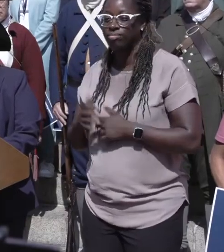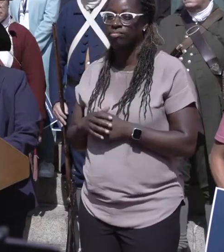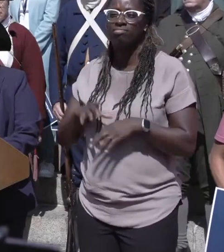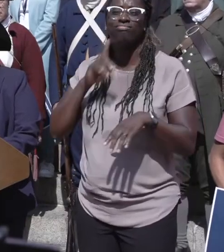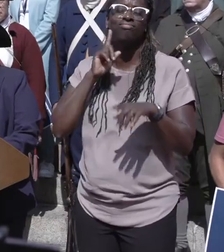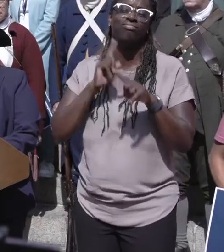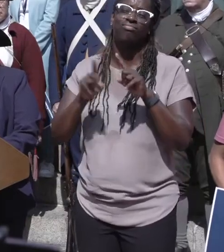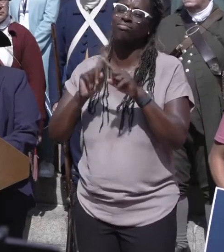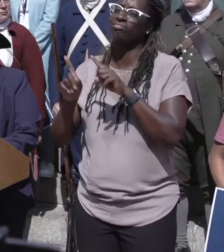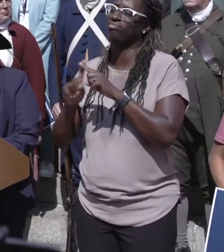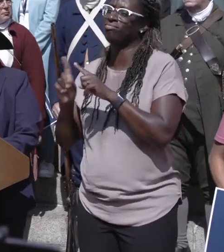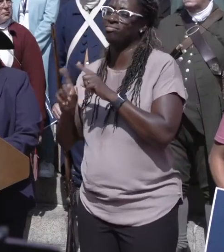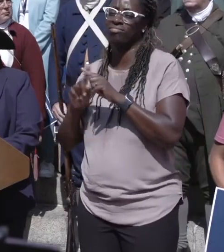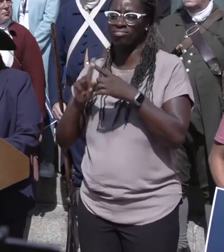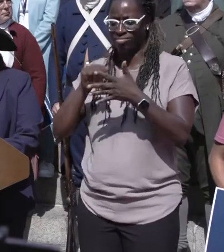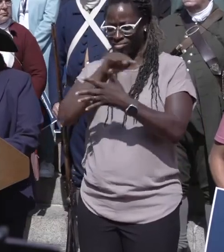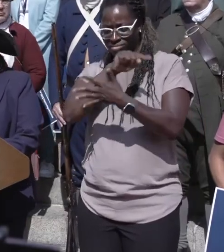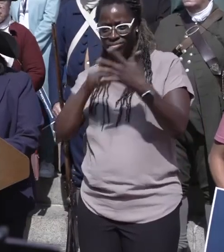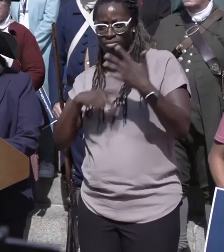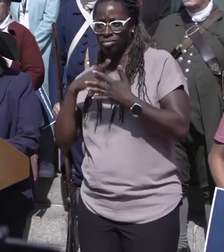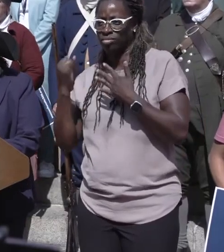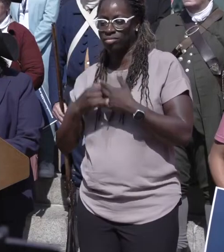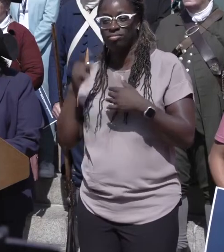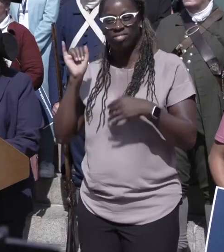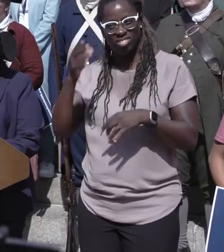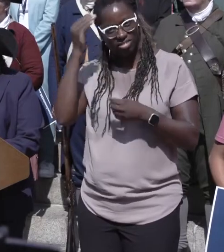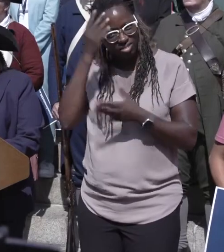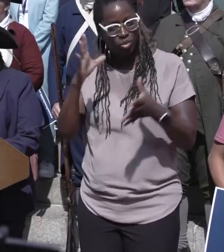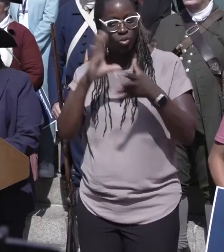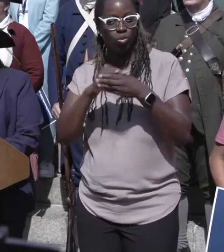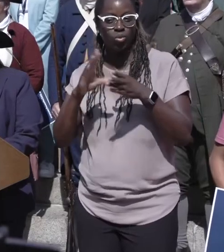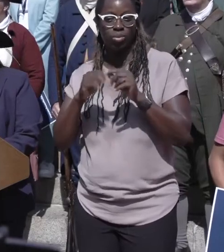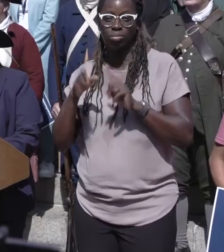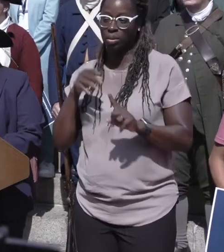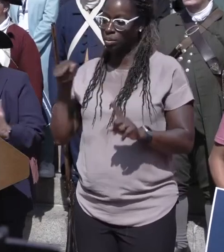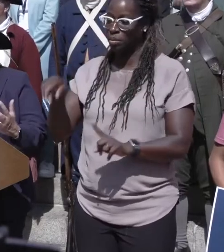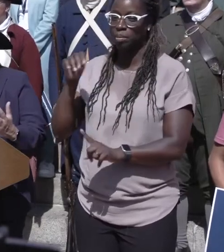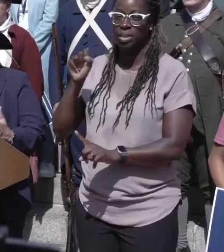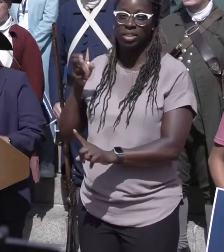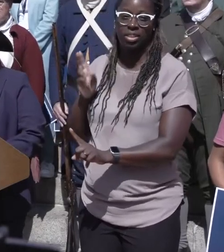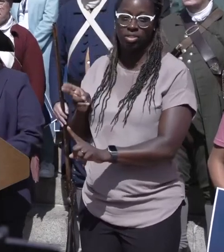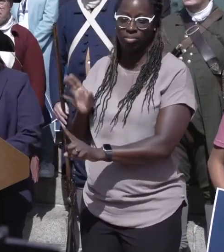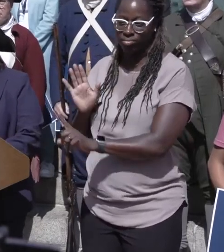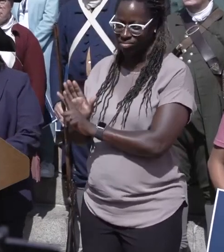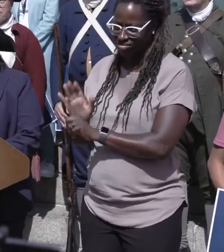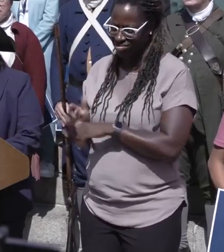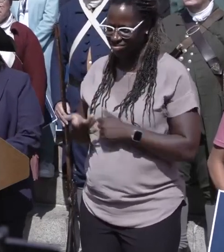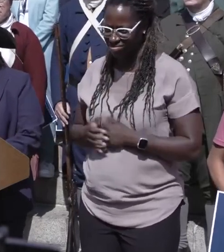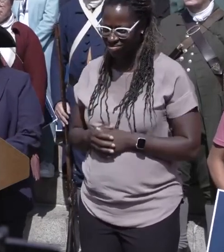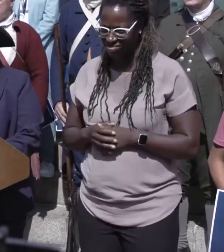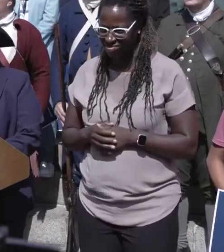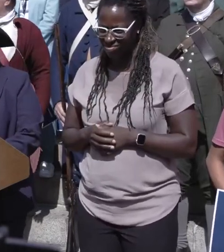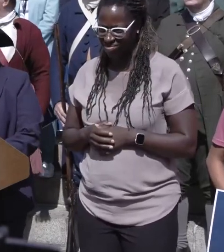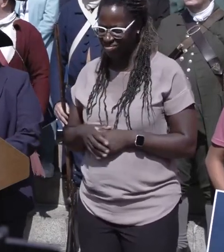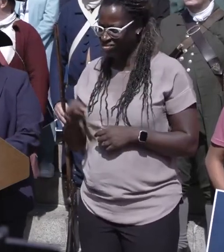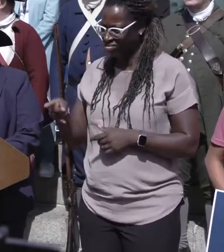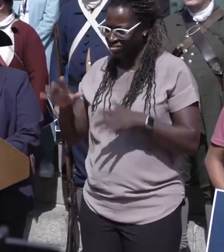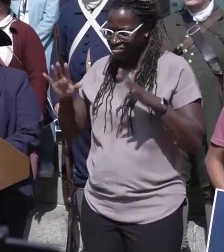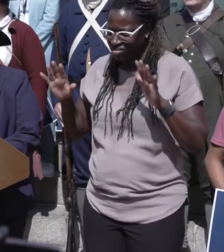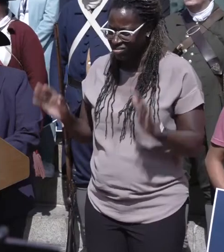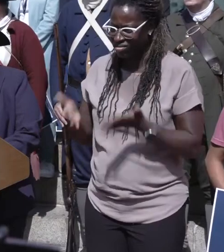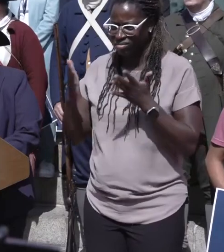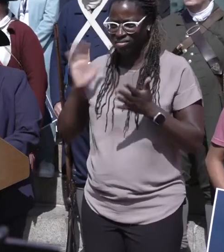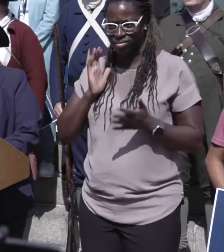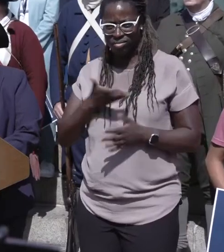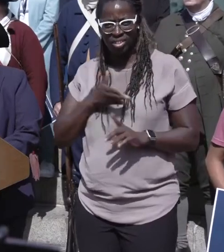tell our stories. They lift up the places, people, movement, ideas, and innovations that have made Massachusetts a beacon